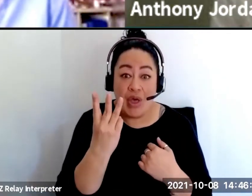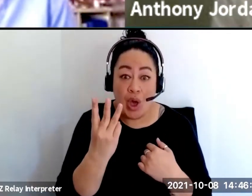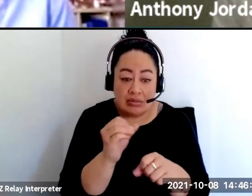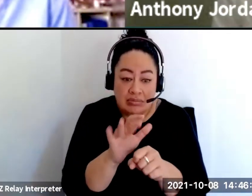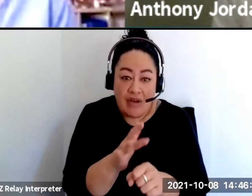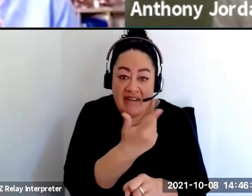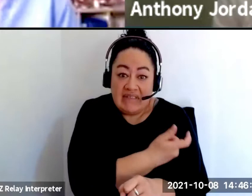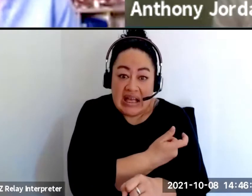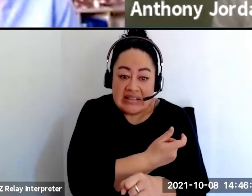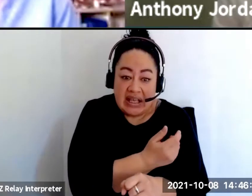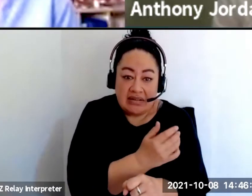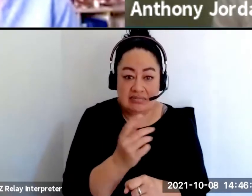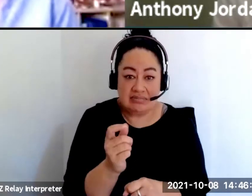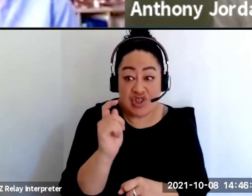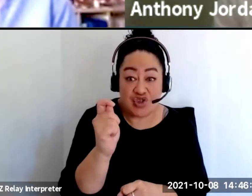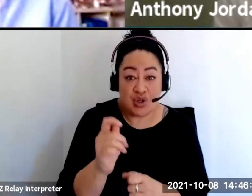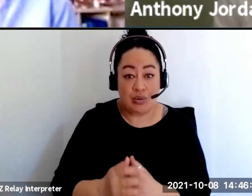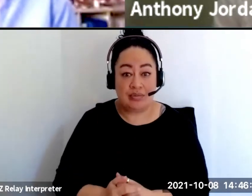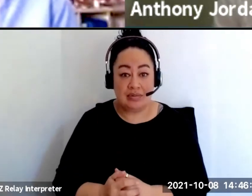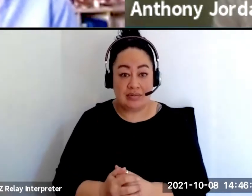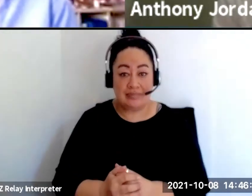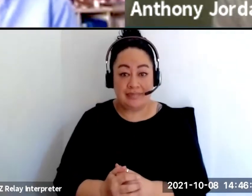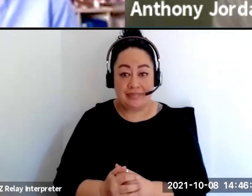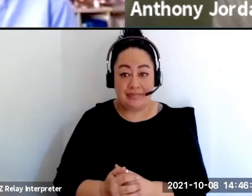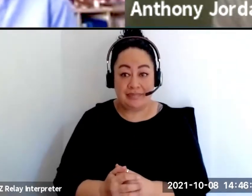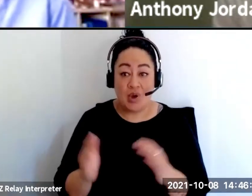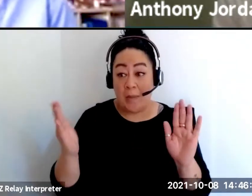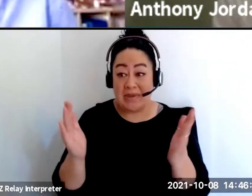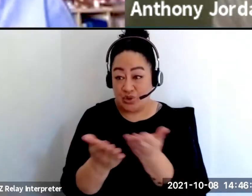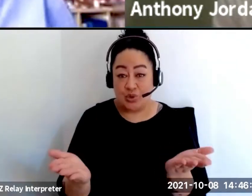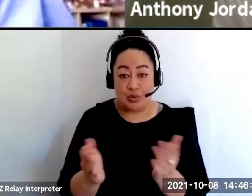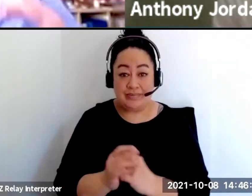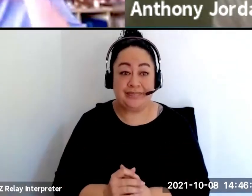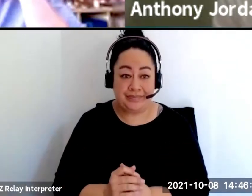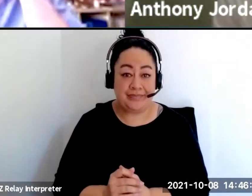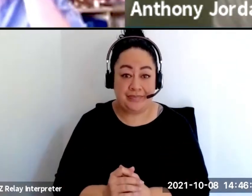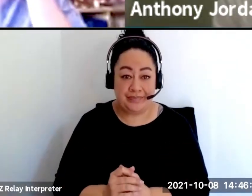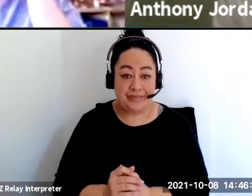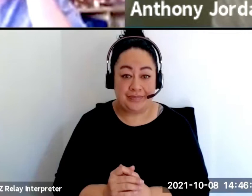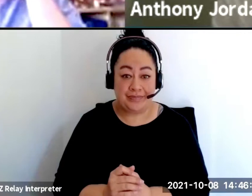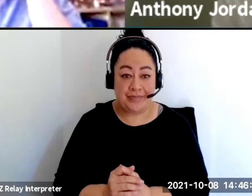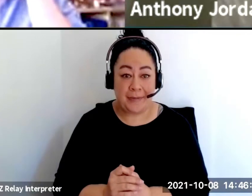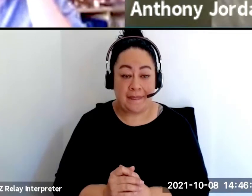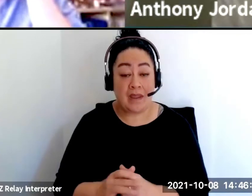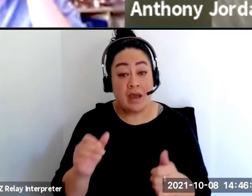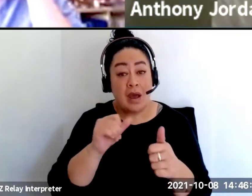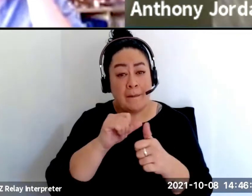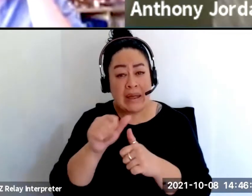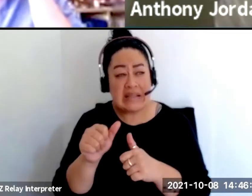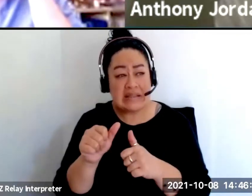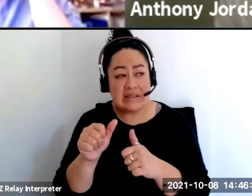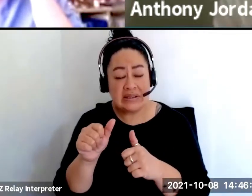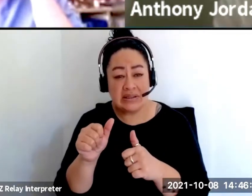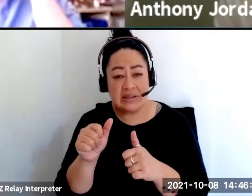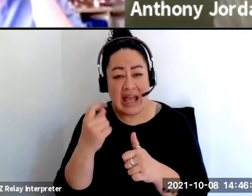than you guys if you haven't had it already. Yeah. The best analogy for this is I wouldn't drive